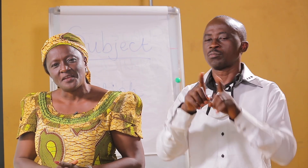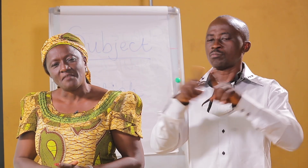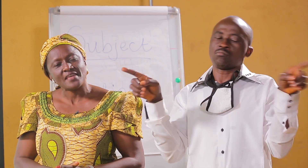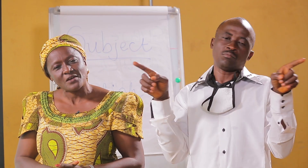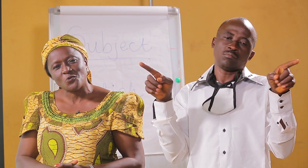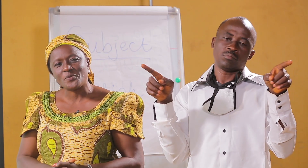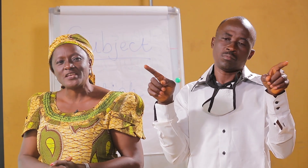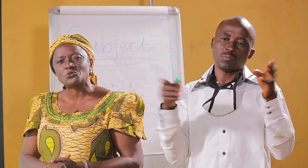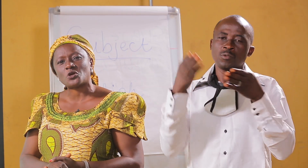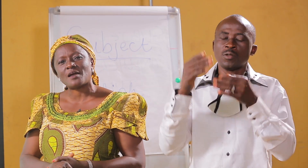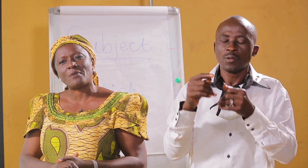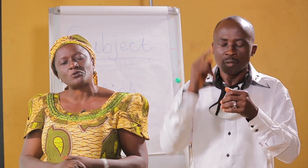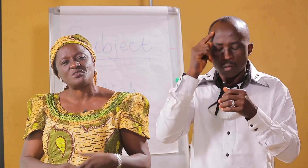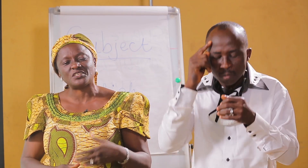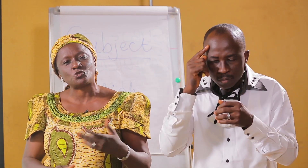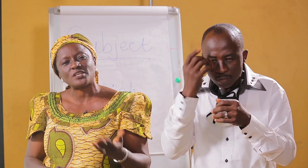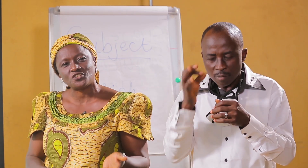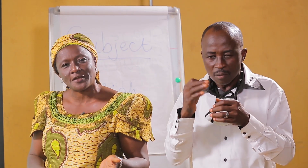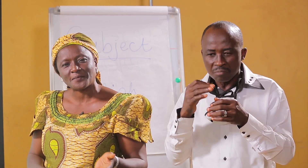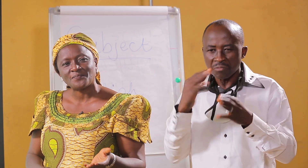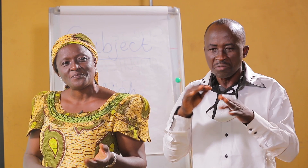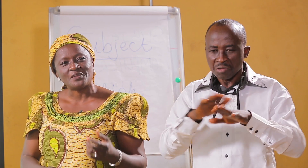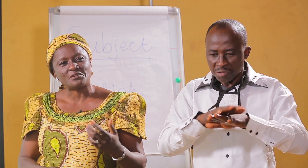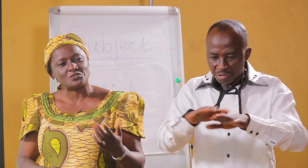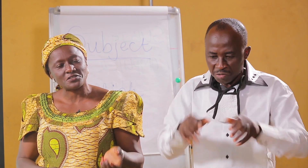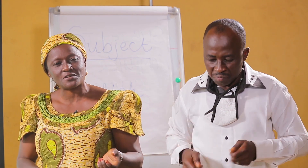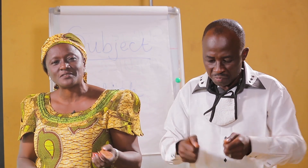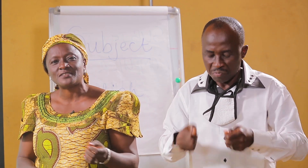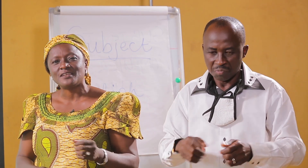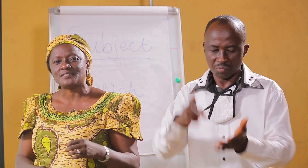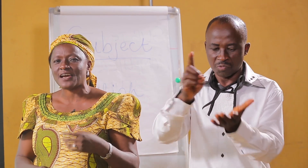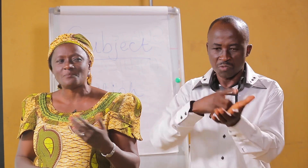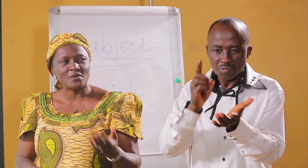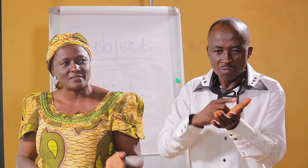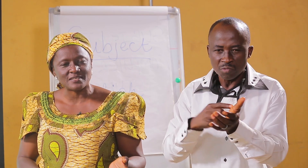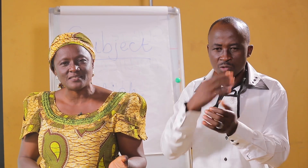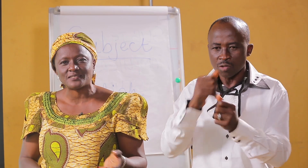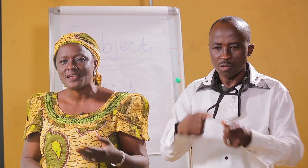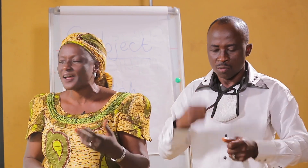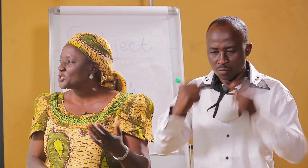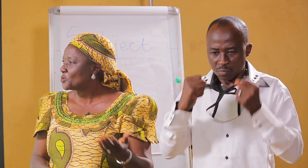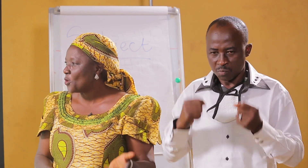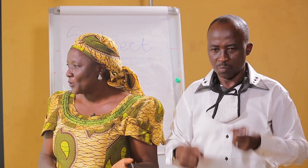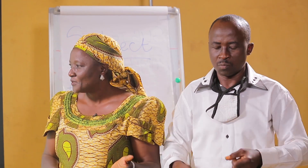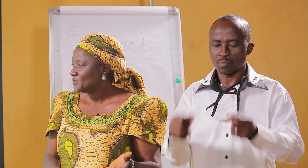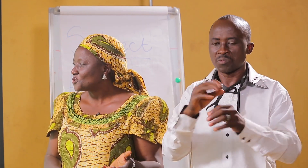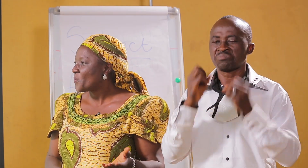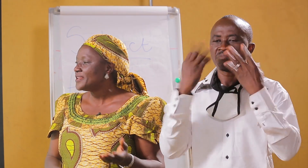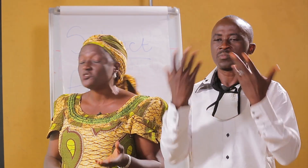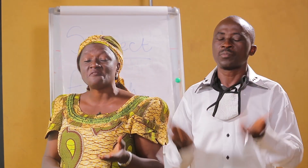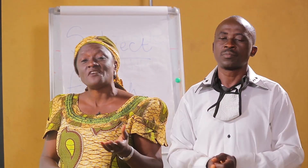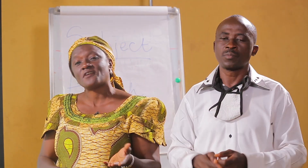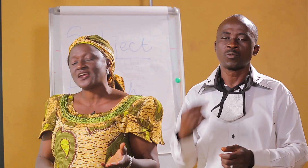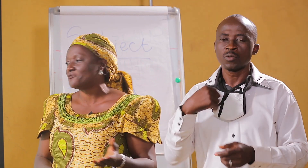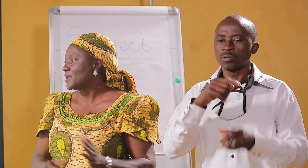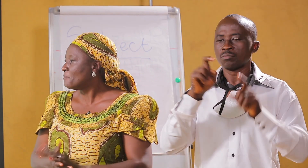different. There we'll begin to talk about the stretcher, the doctors, the ambulances, and so on. So we